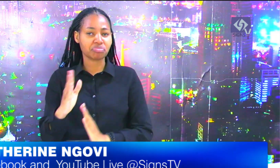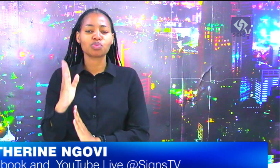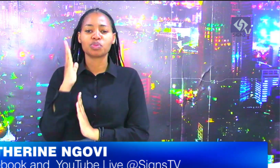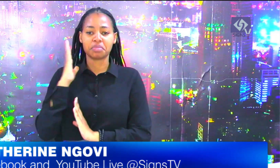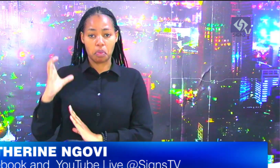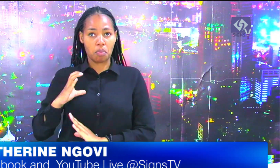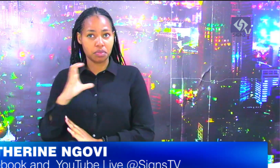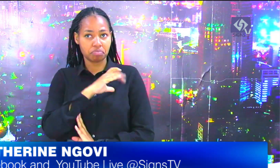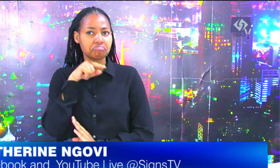communities along